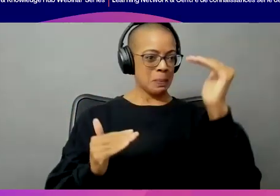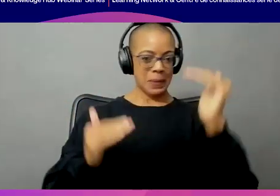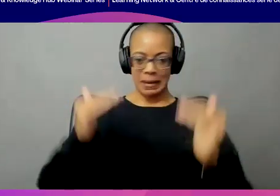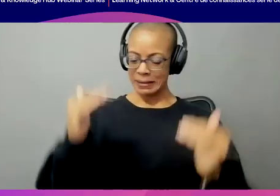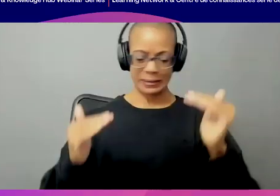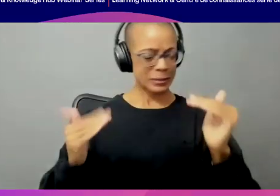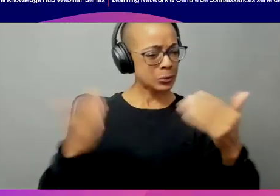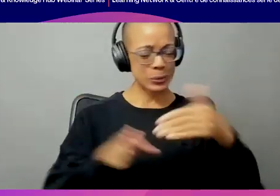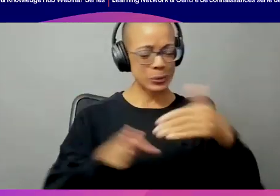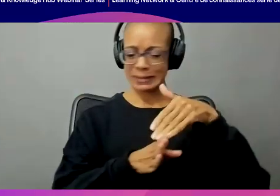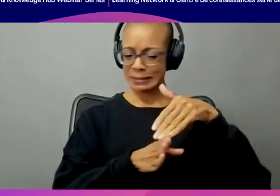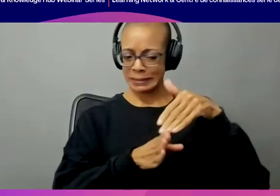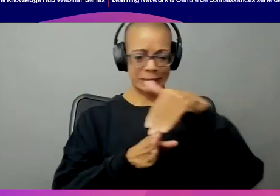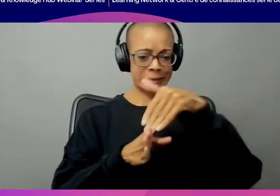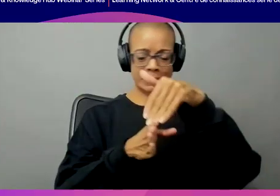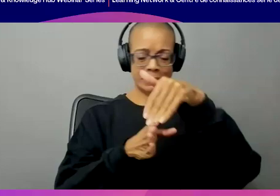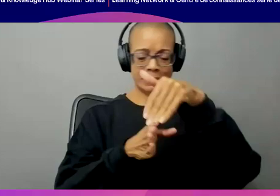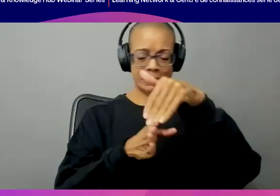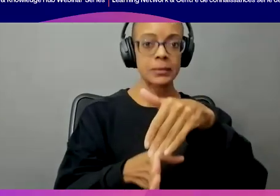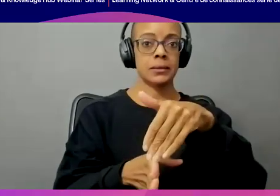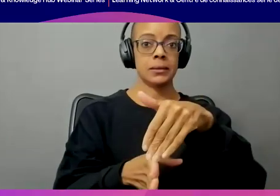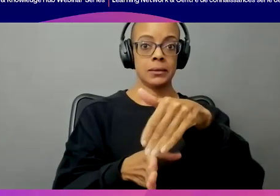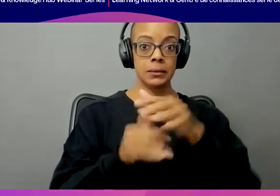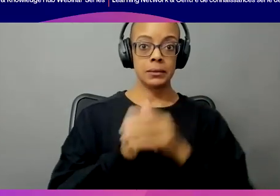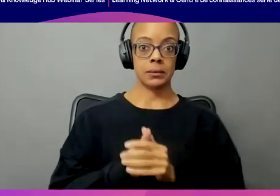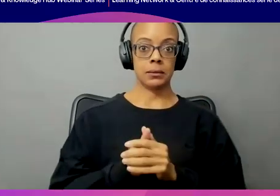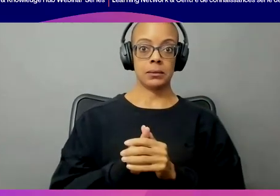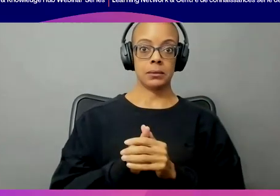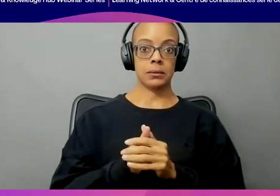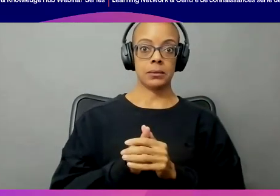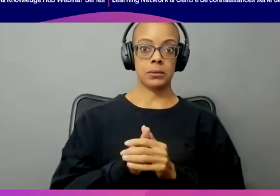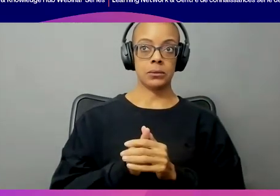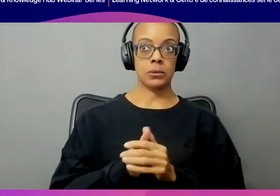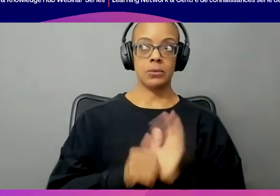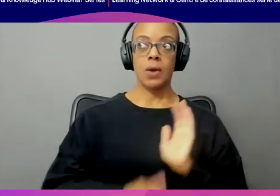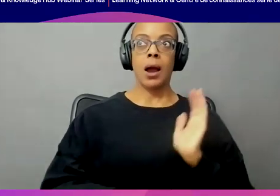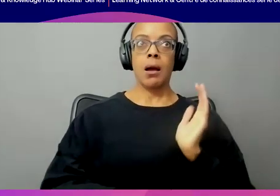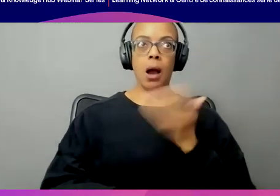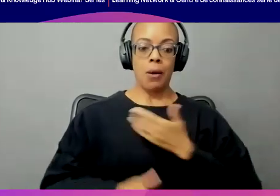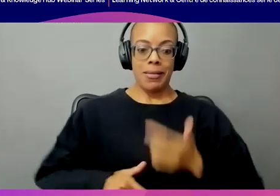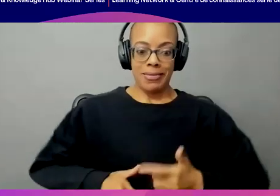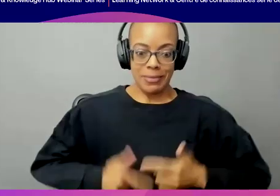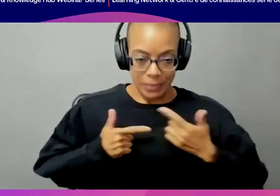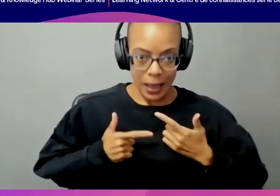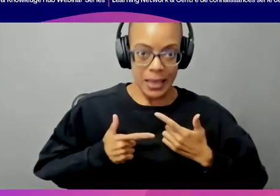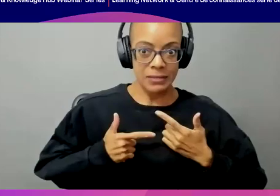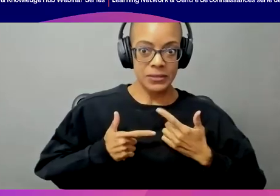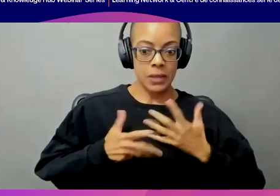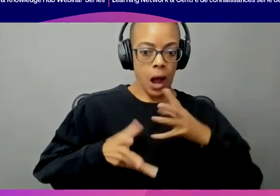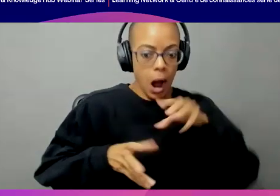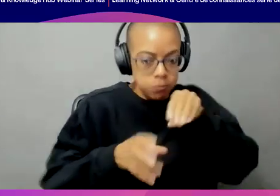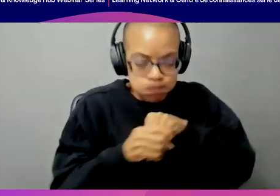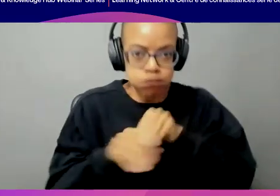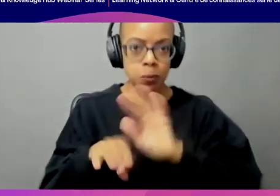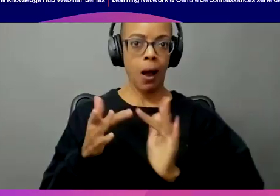balance of, what kind of, we are living part of our lives online. So what kind of space do we